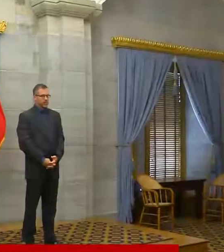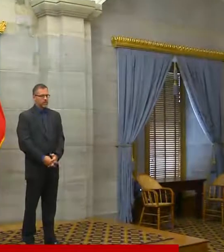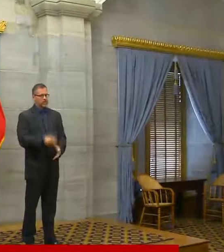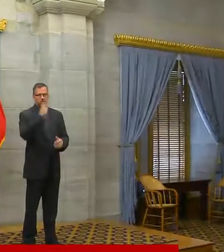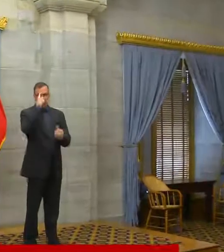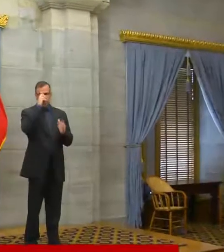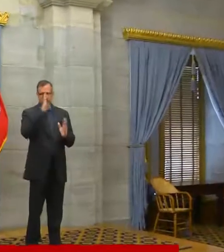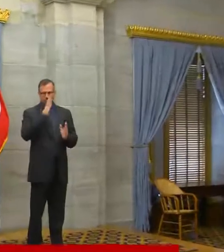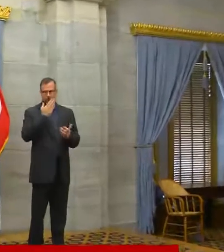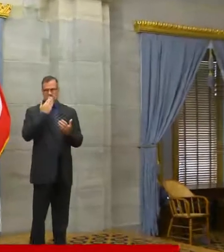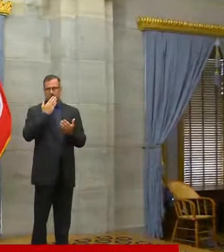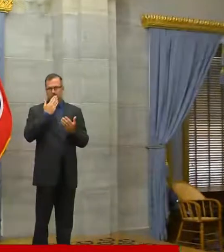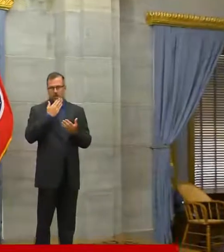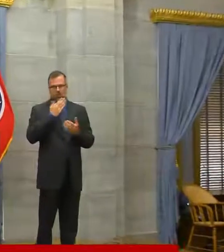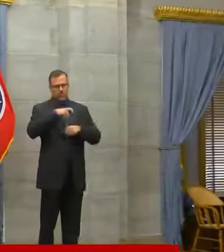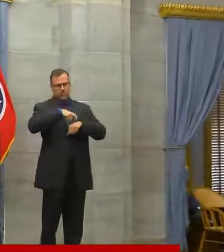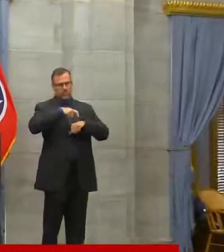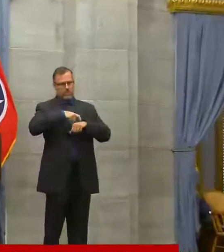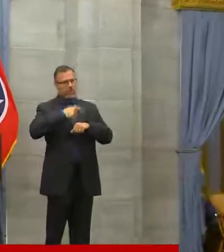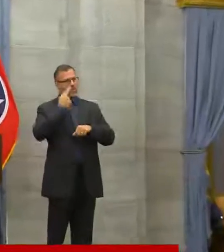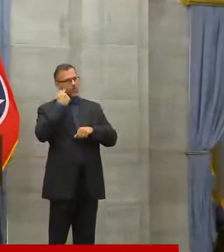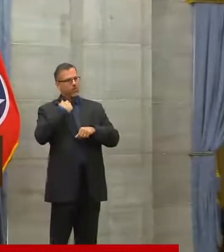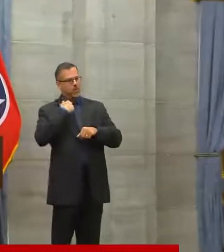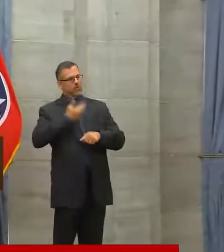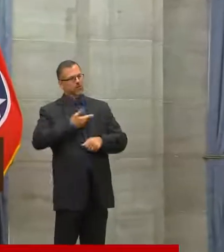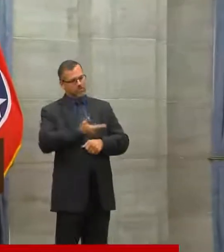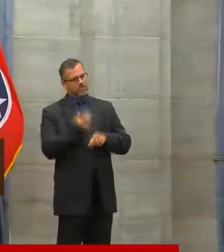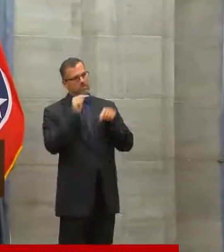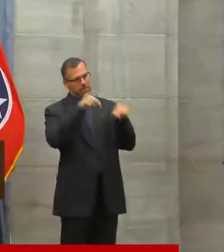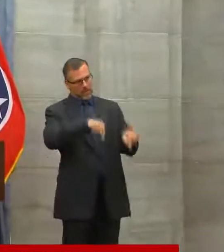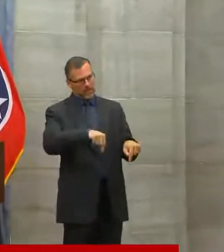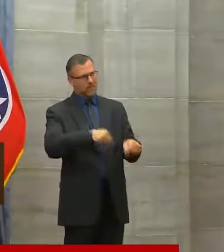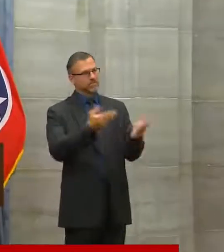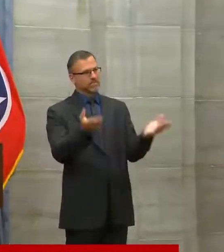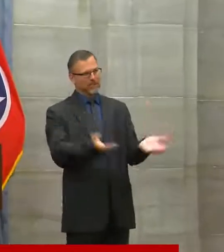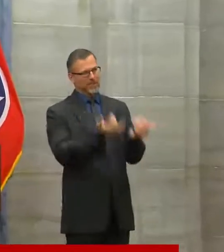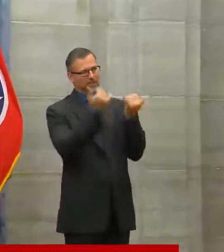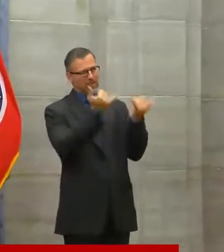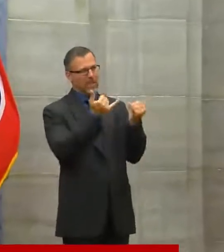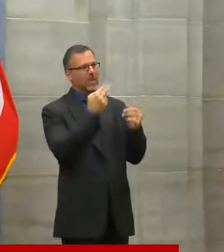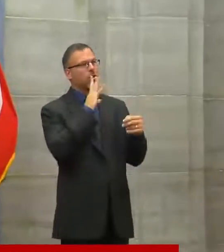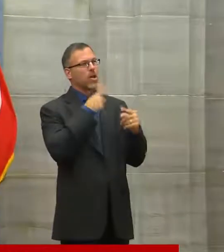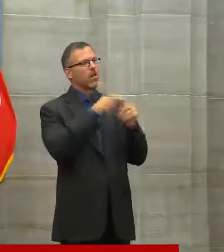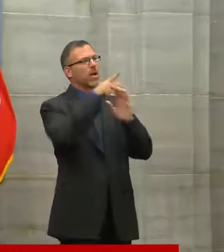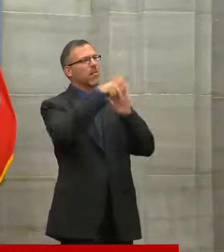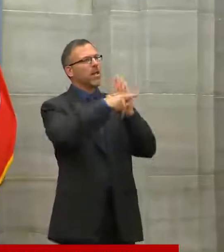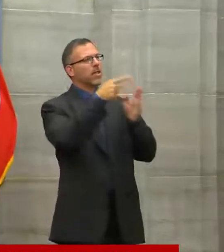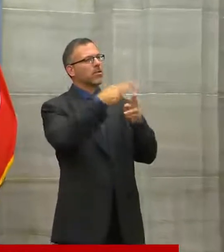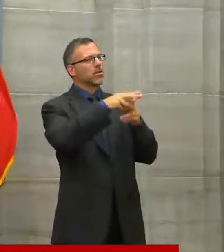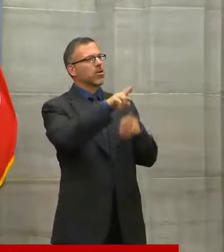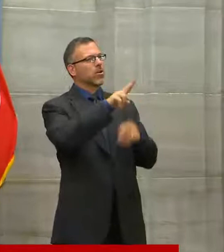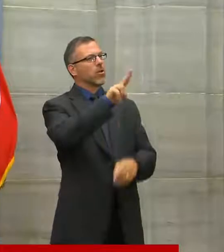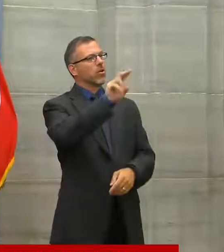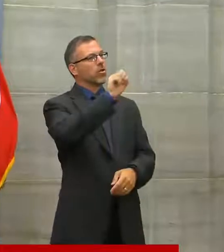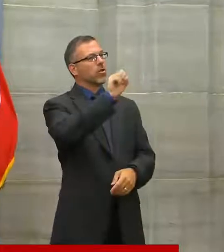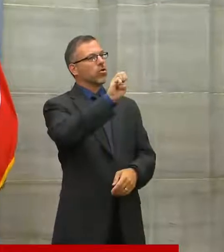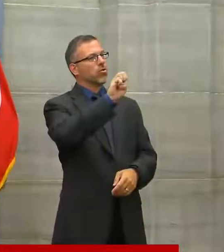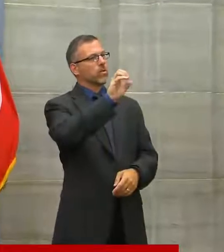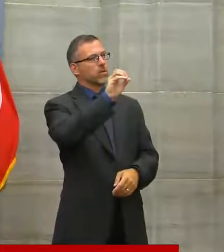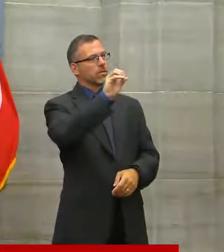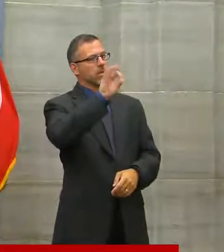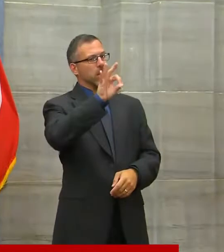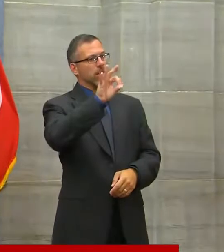Governor, thank you for the opportunity to be here today and speak with you about use of force this afternoon. Recently,